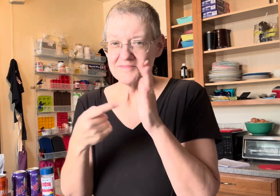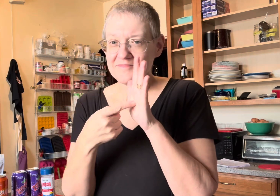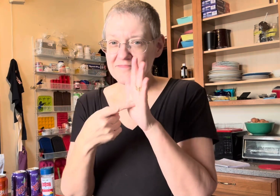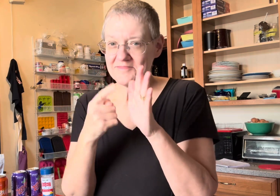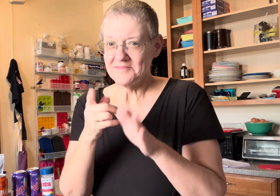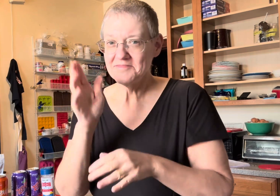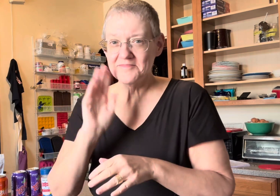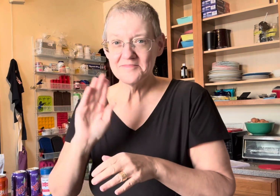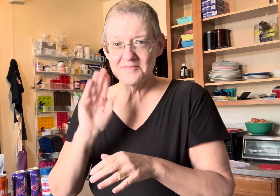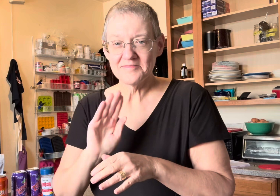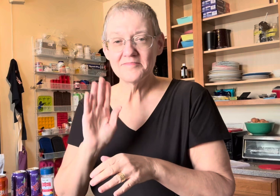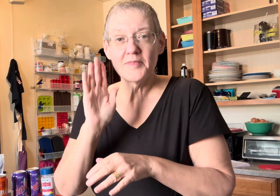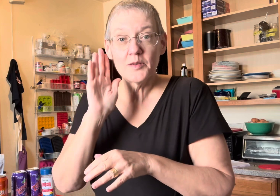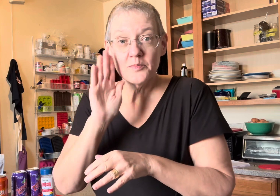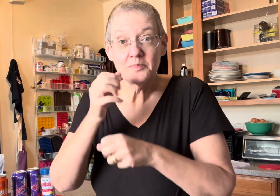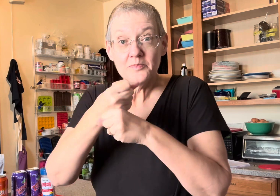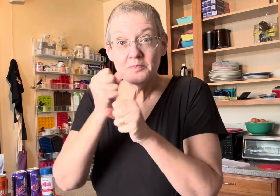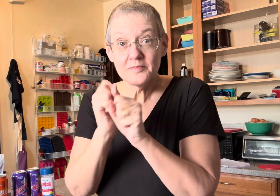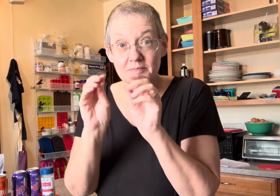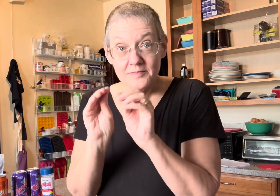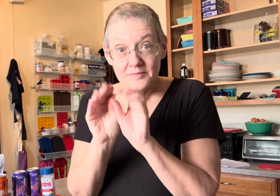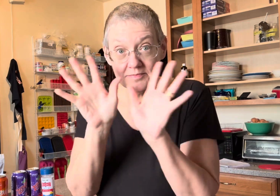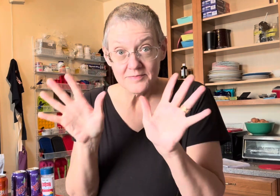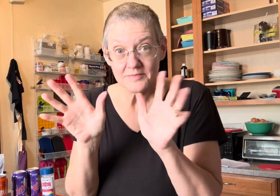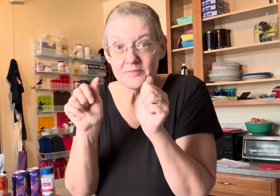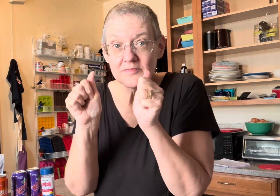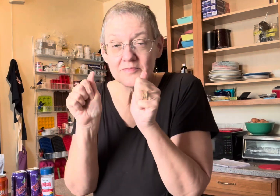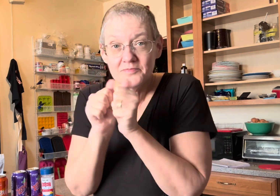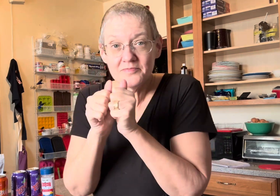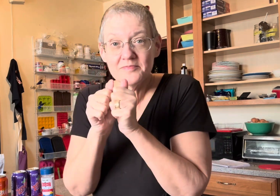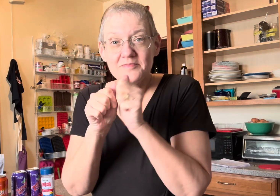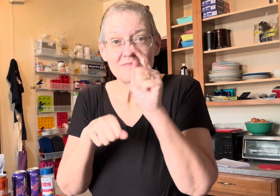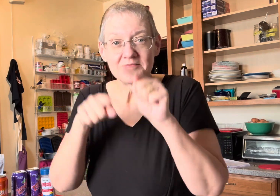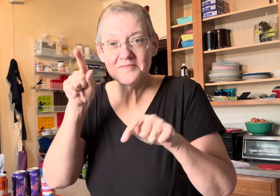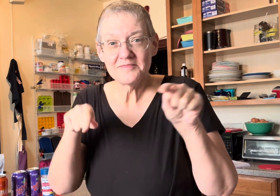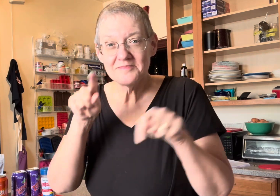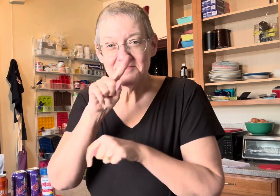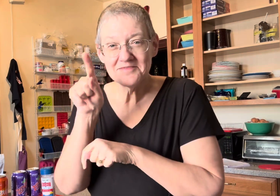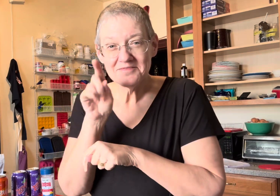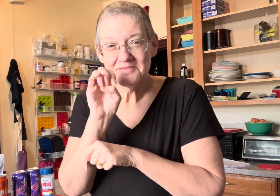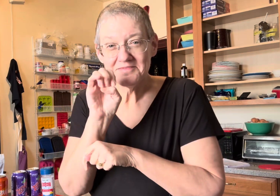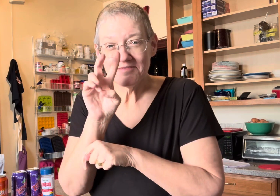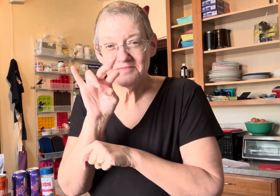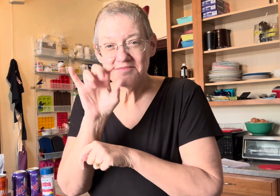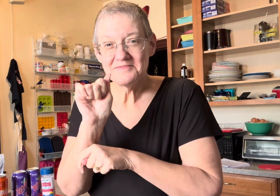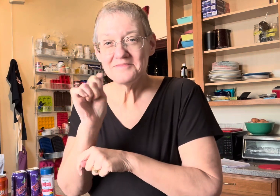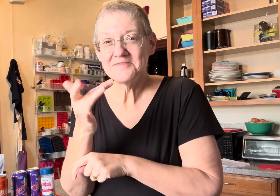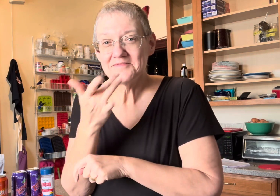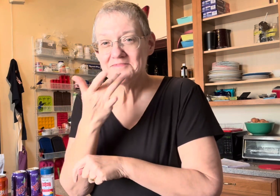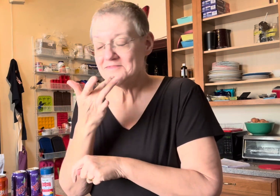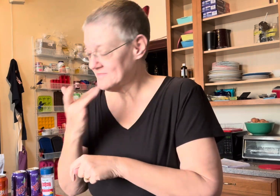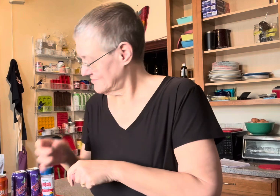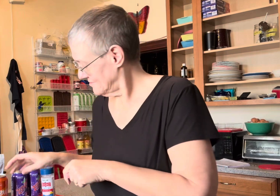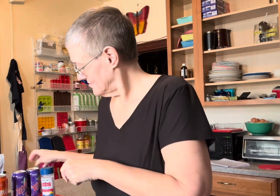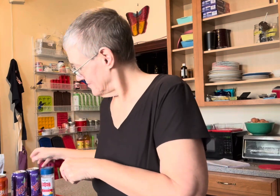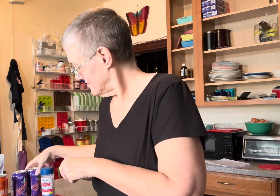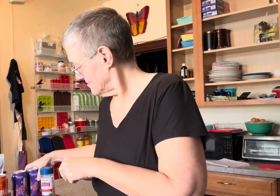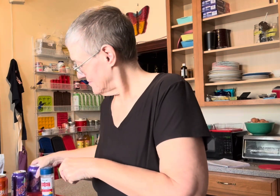and easy. I've showed you once before. It's going to be clear, and a variety of flavors of Zevia are going to